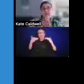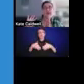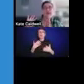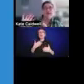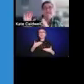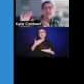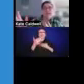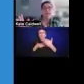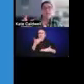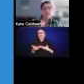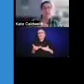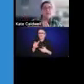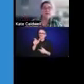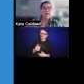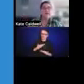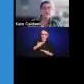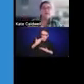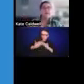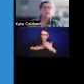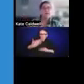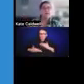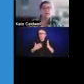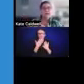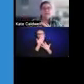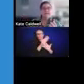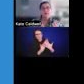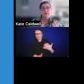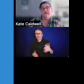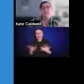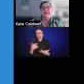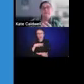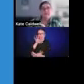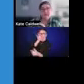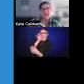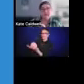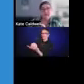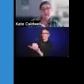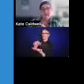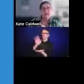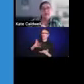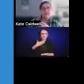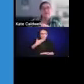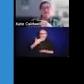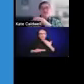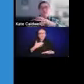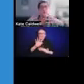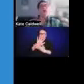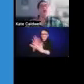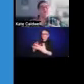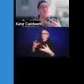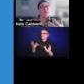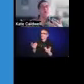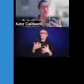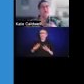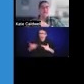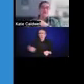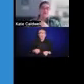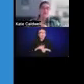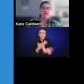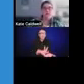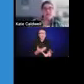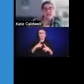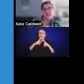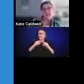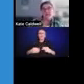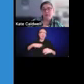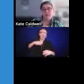experiences beyond simply what you would get in an interview. And so different ways to engage people so that they feel more comfortable in